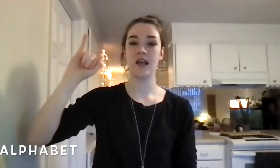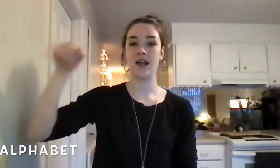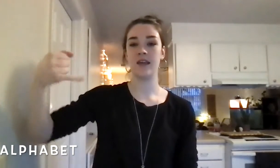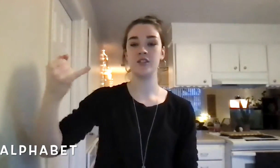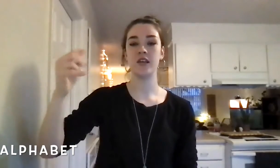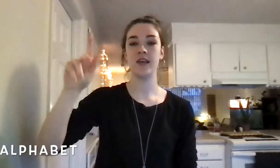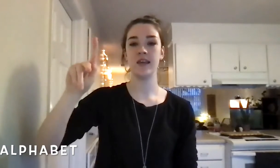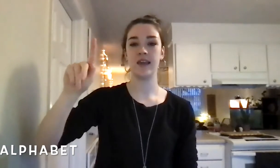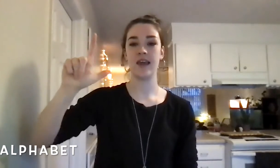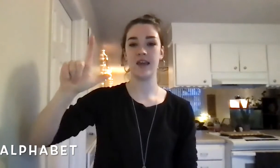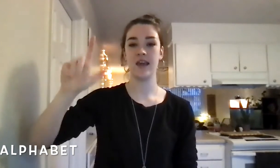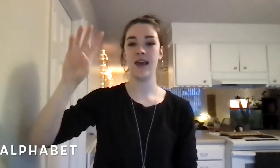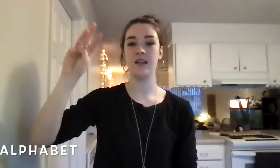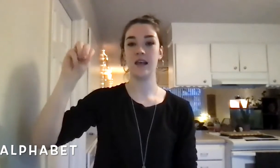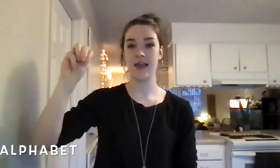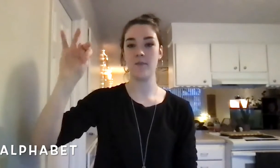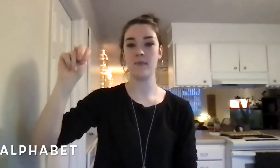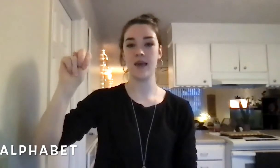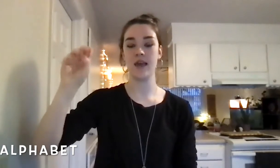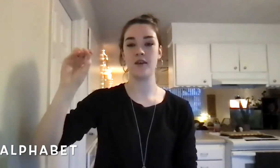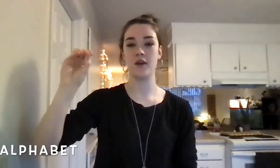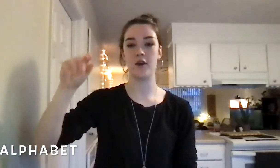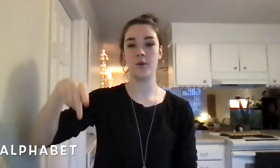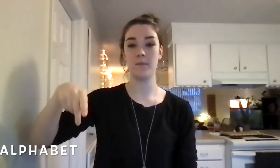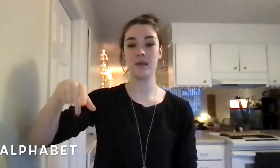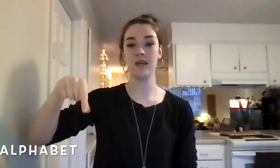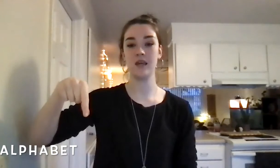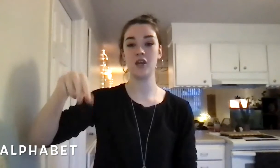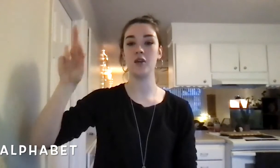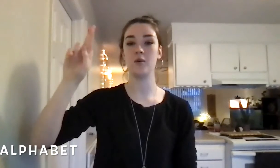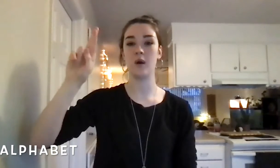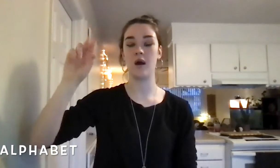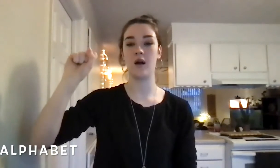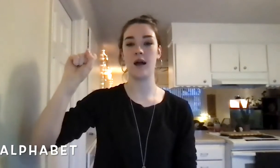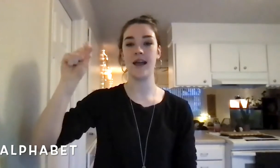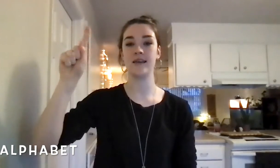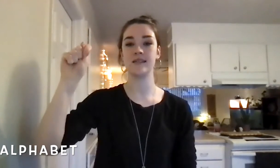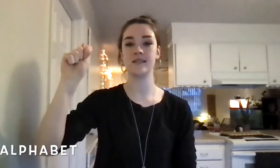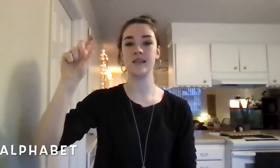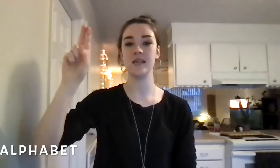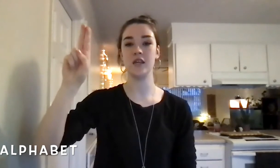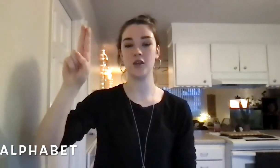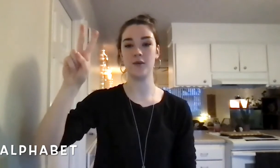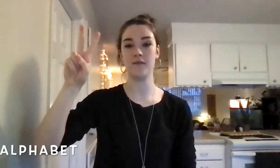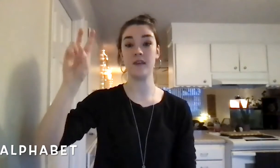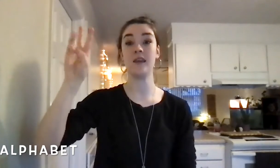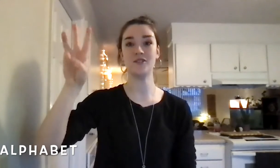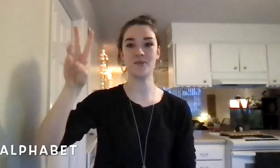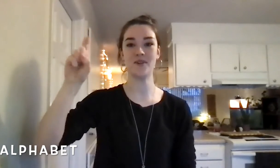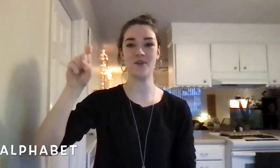I, J, K, L, M, N, O, P, Q, R, S, T, U, V, W,